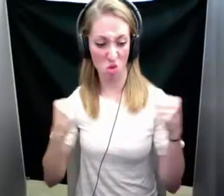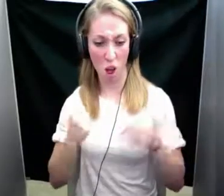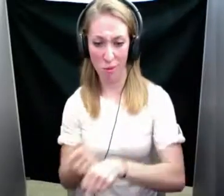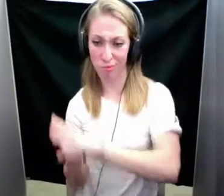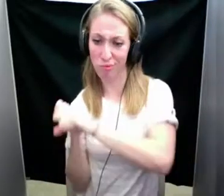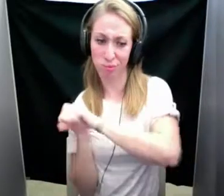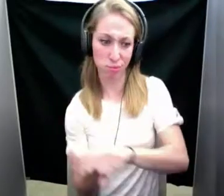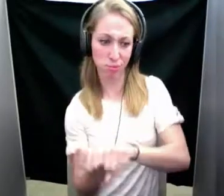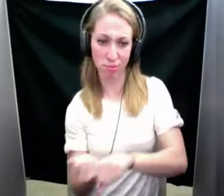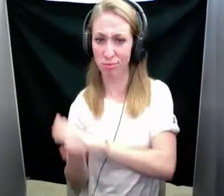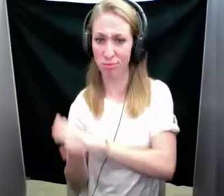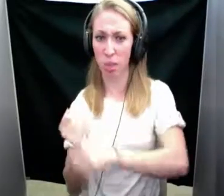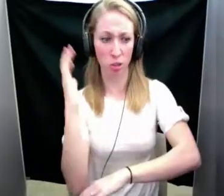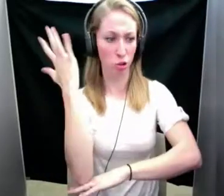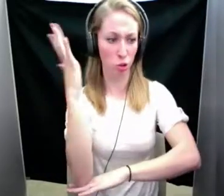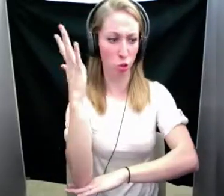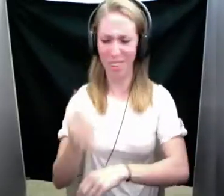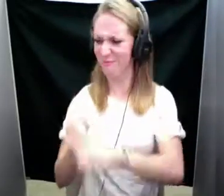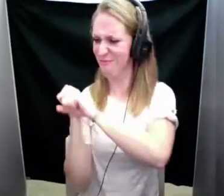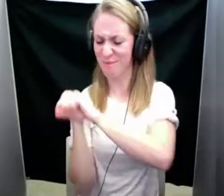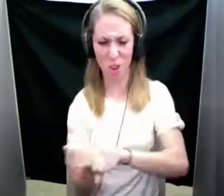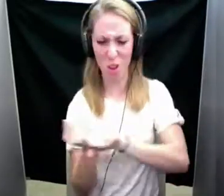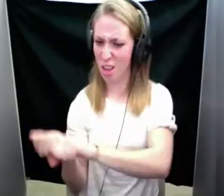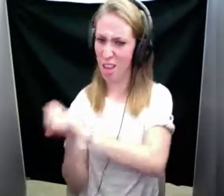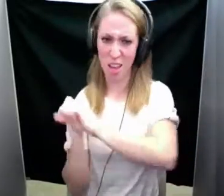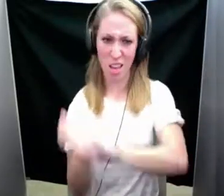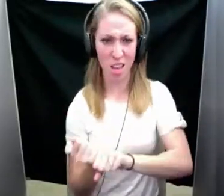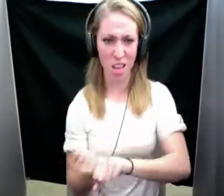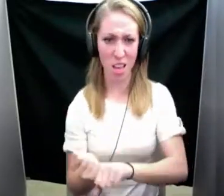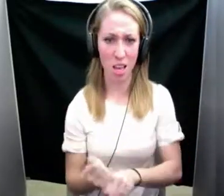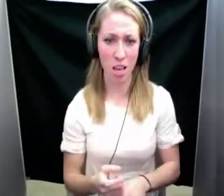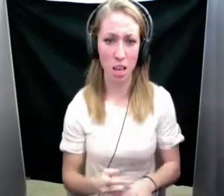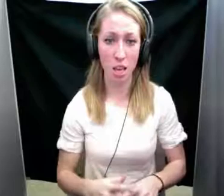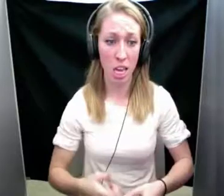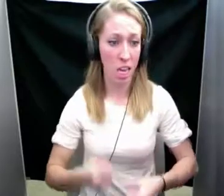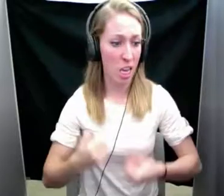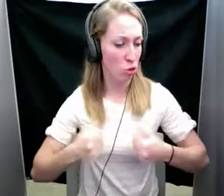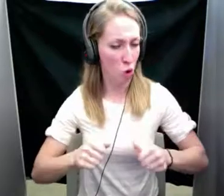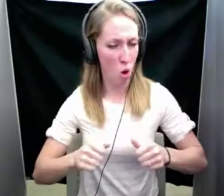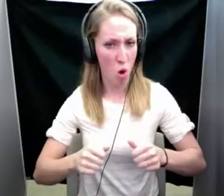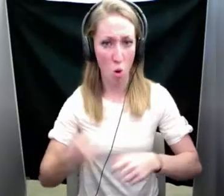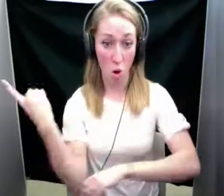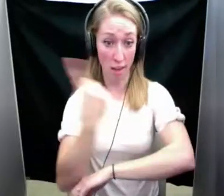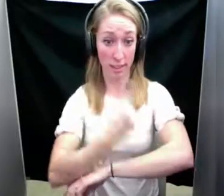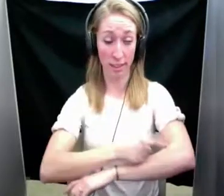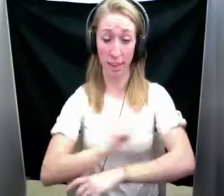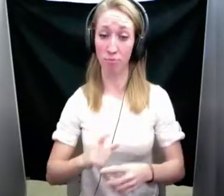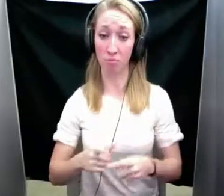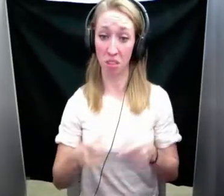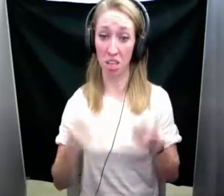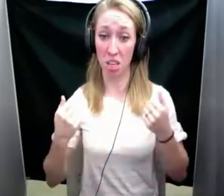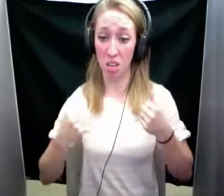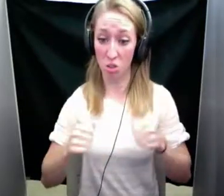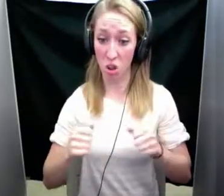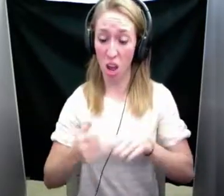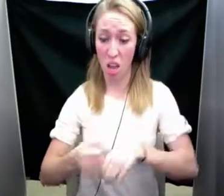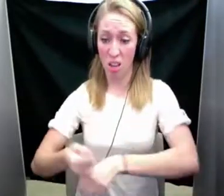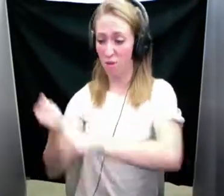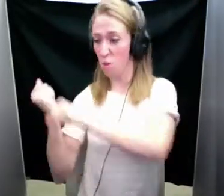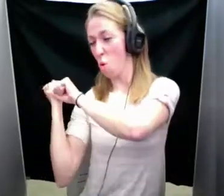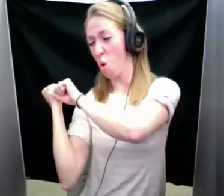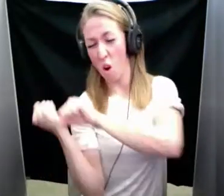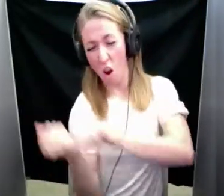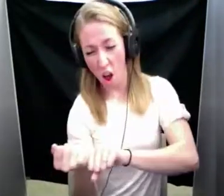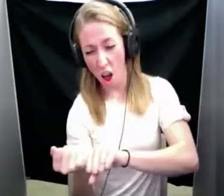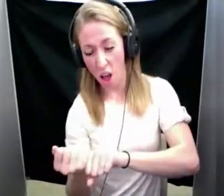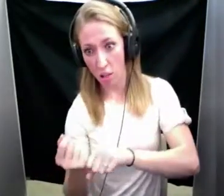when he was out in the woods, he was going at it so vigorously, he threw his back out and just could hardly walk home. He just crawled